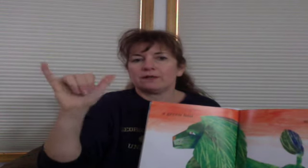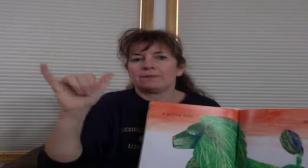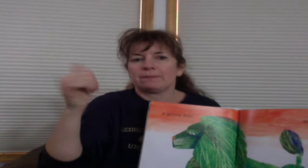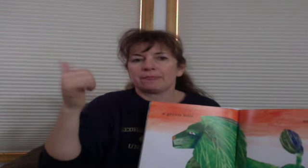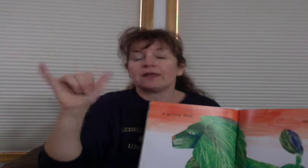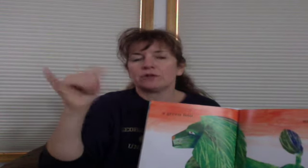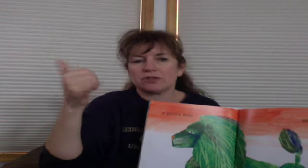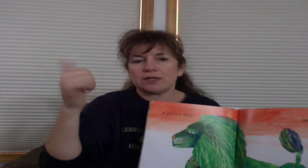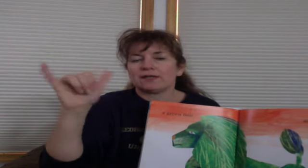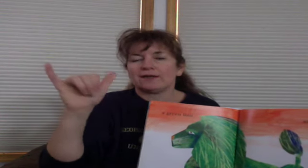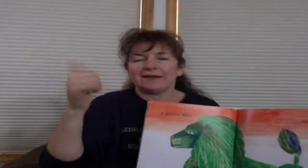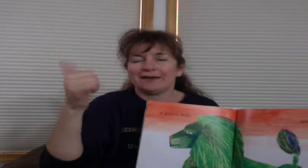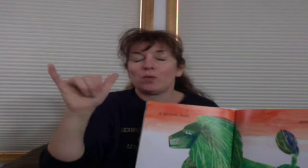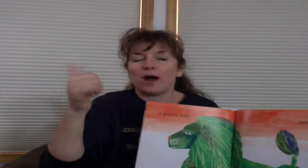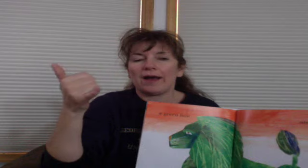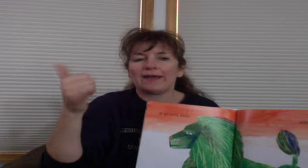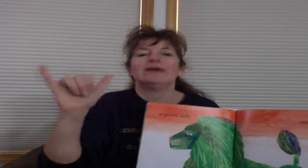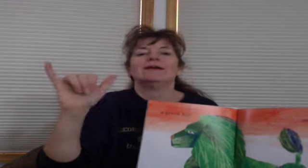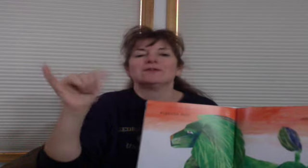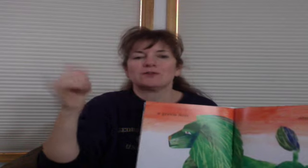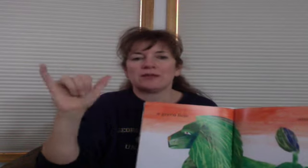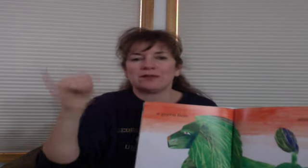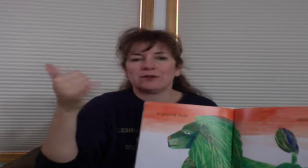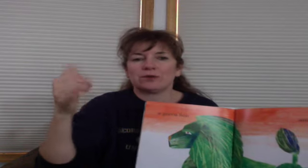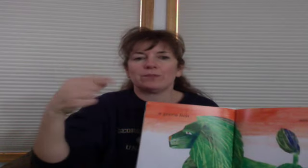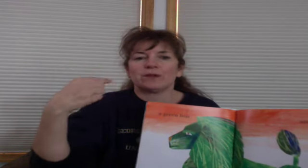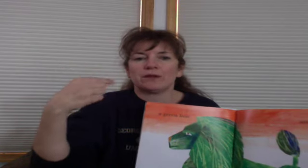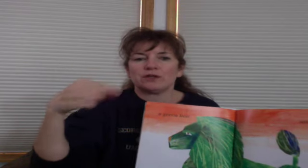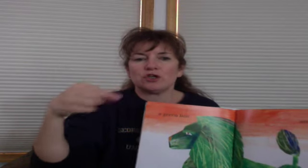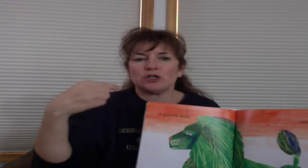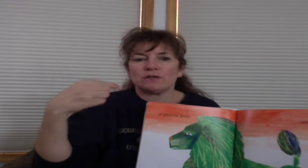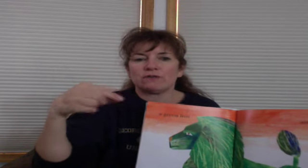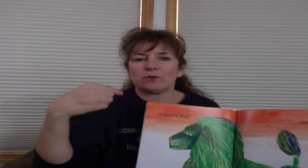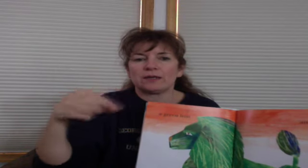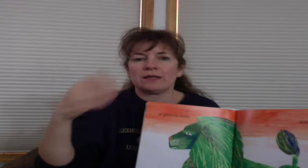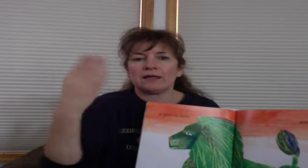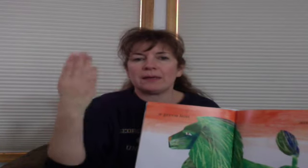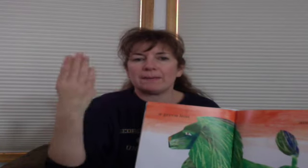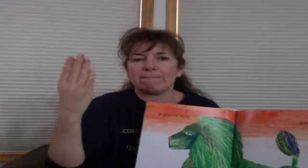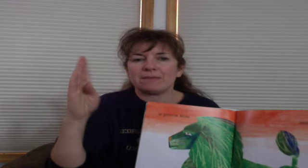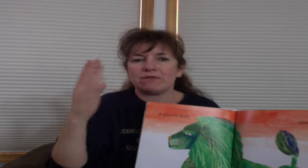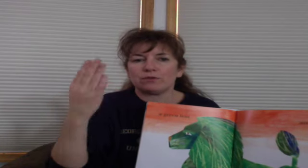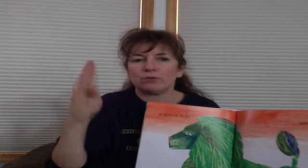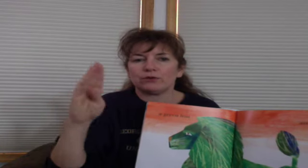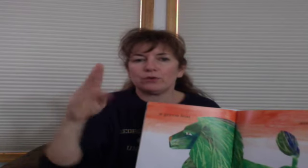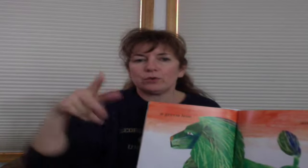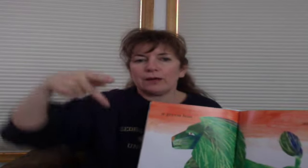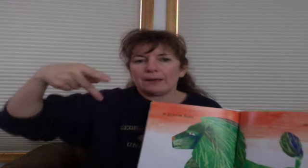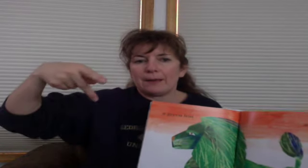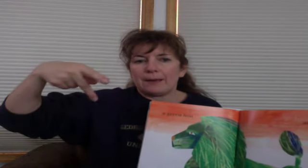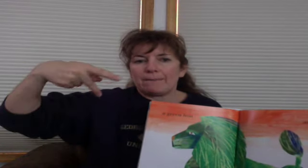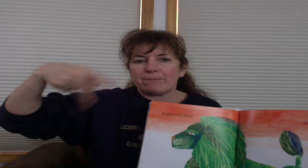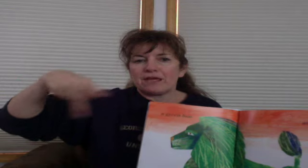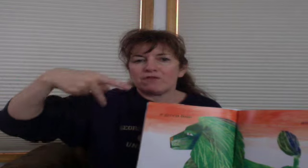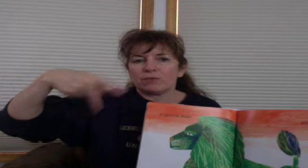Yellow, you shake a Y. So yellow. G for green. B for blue. P for